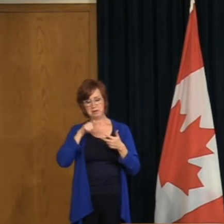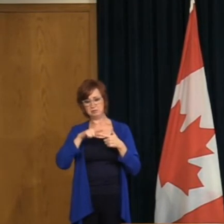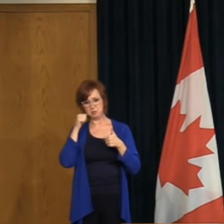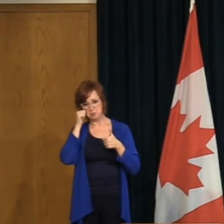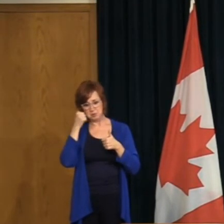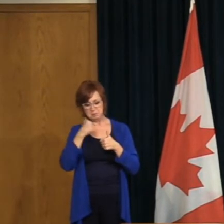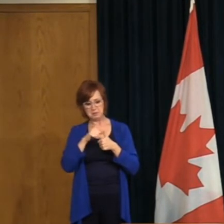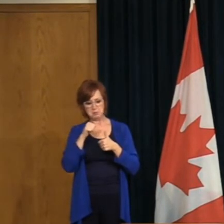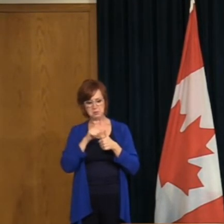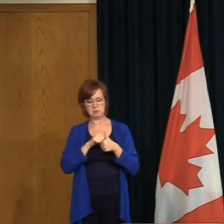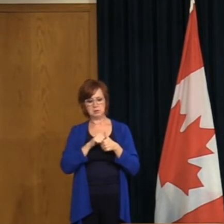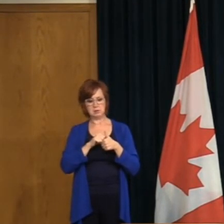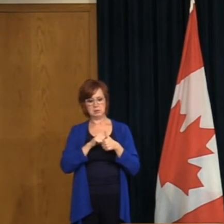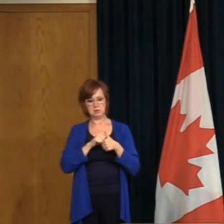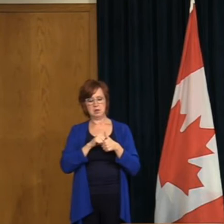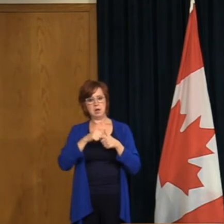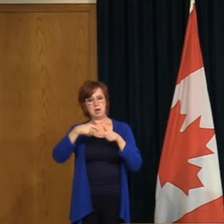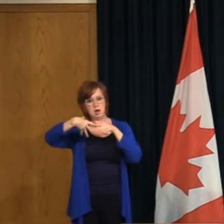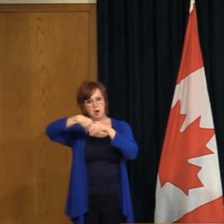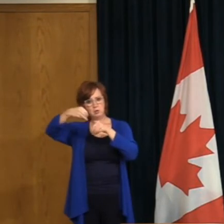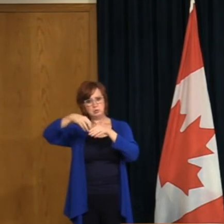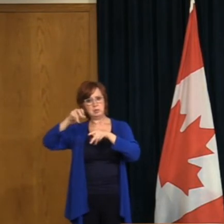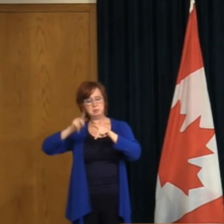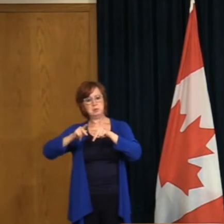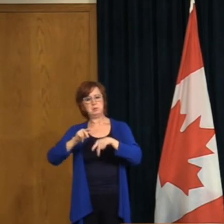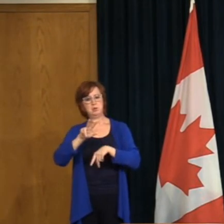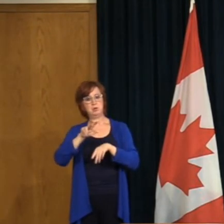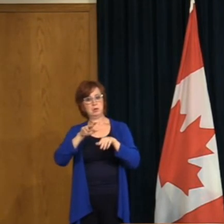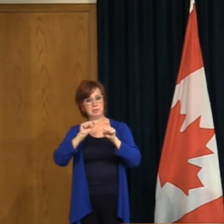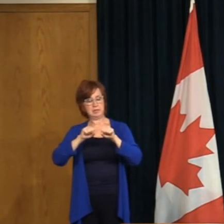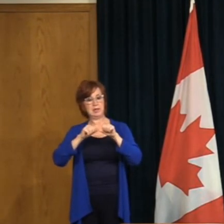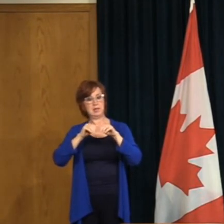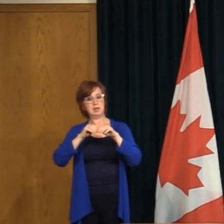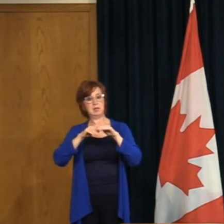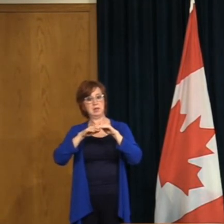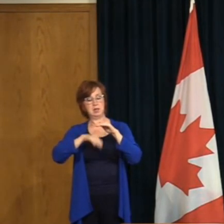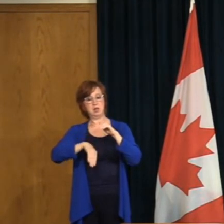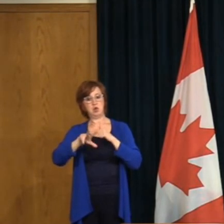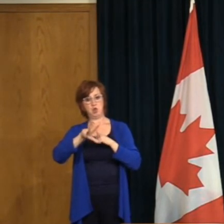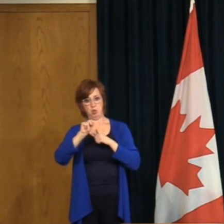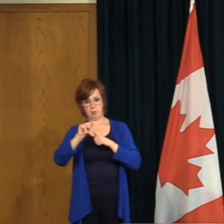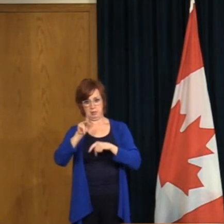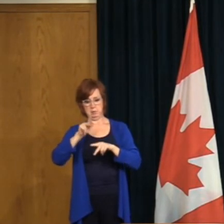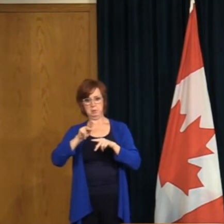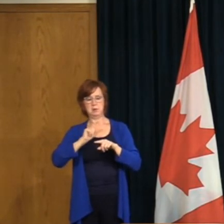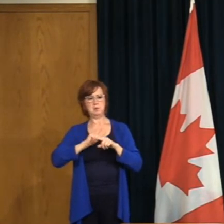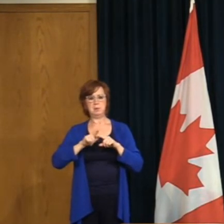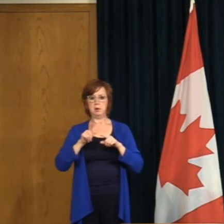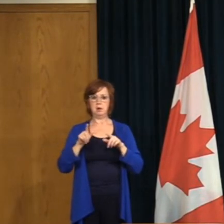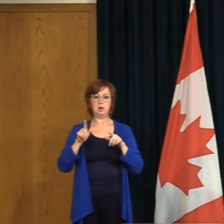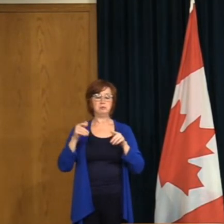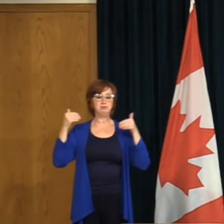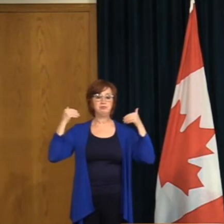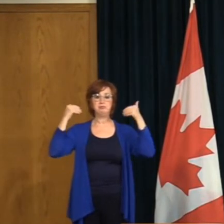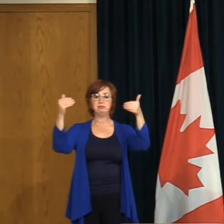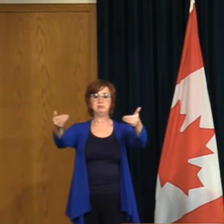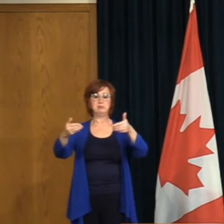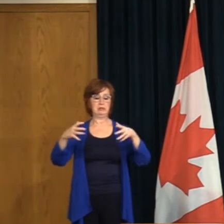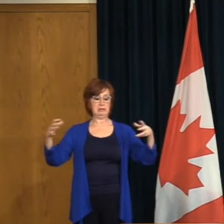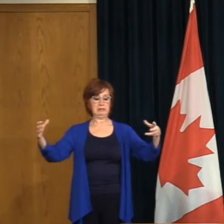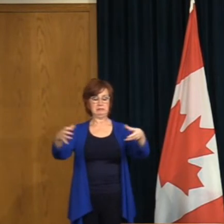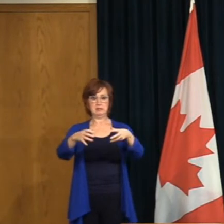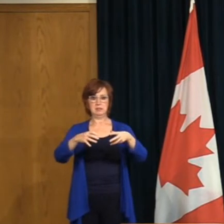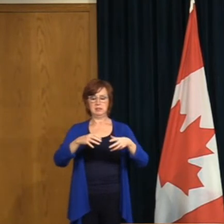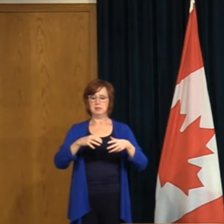up to 30 outdoors are allowed, we still need to be thoughtful about why are we having a gathering, what special precautions do we need to take to keep it